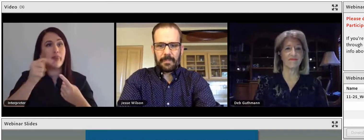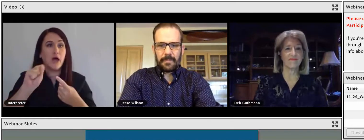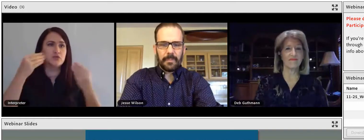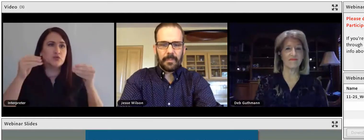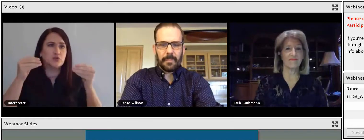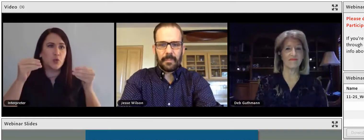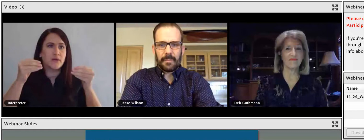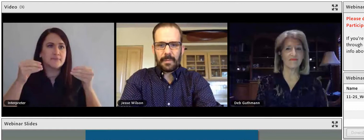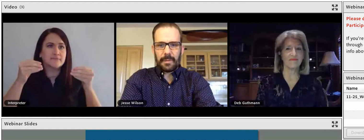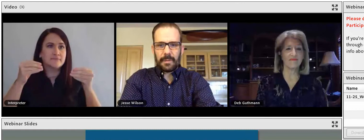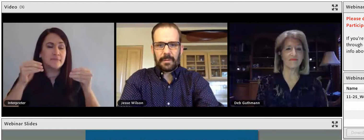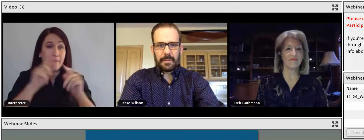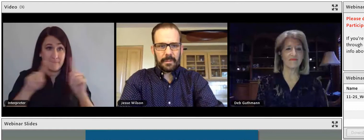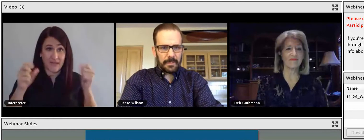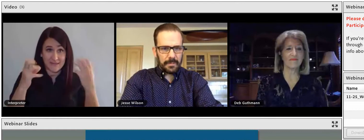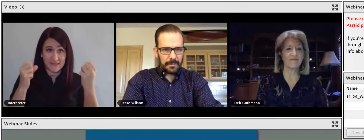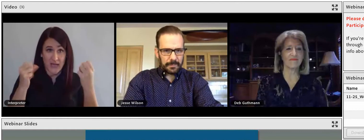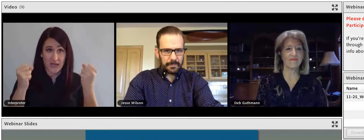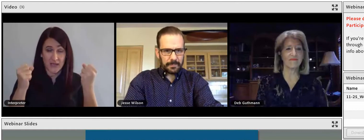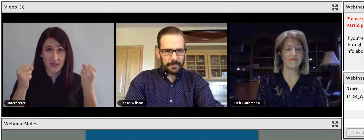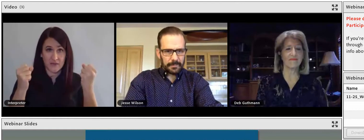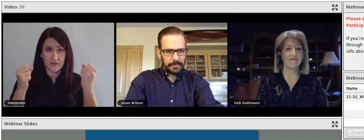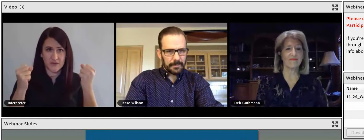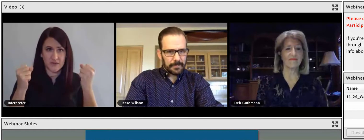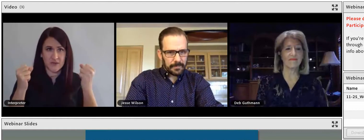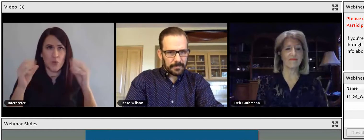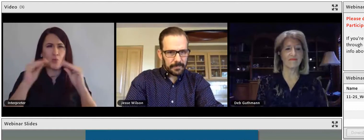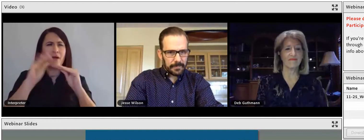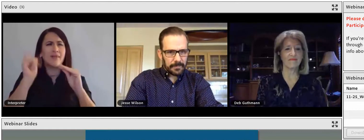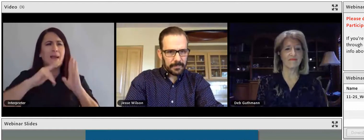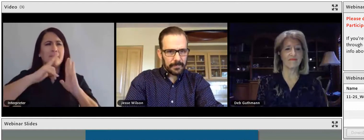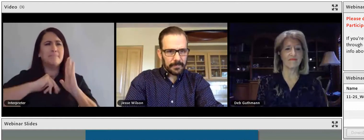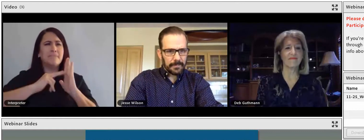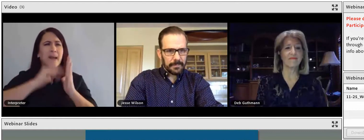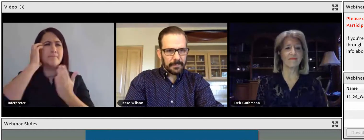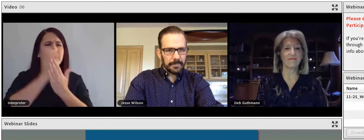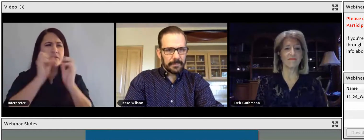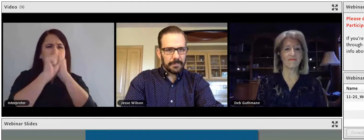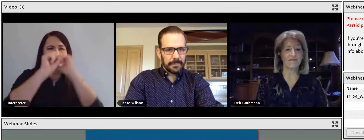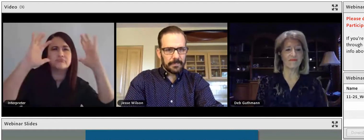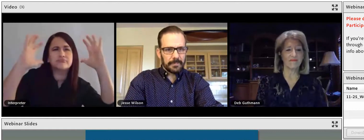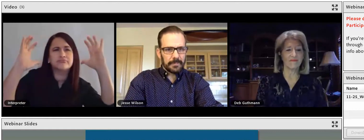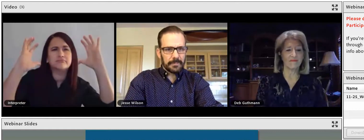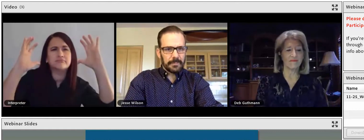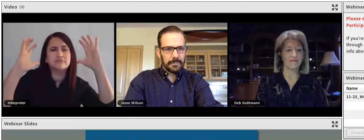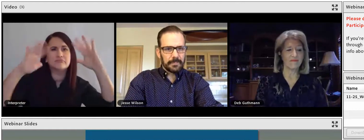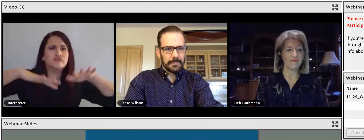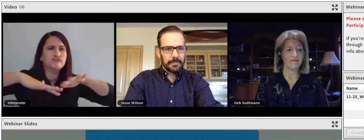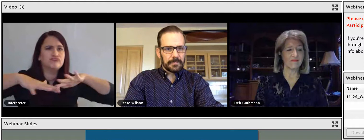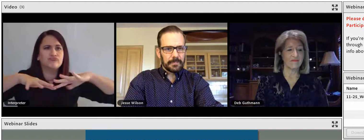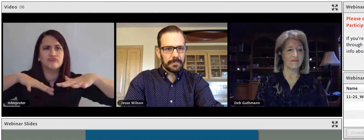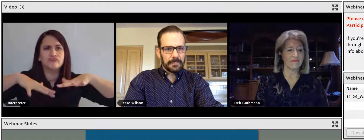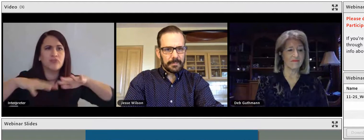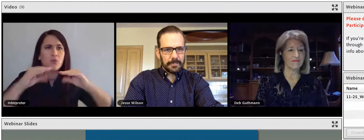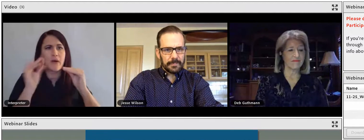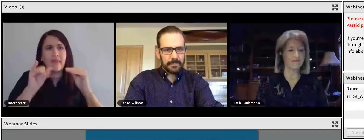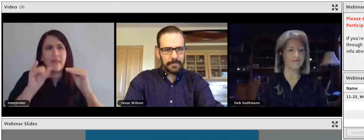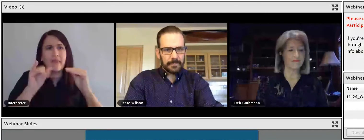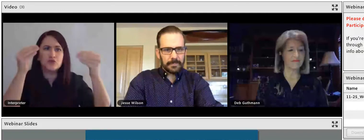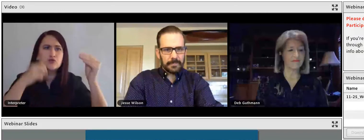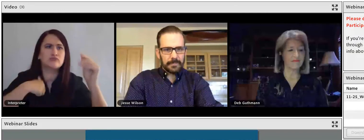The signs, however, are almost like painting a conceptual picture. They're nonlinear, and it would be signed more like store.